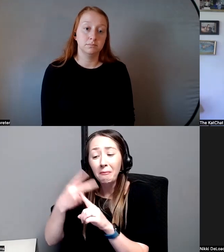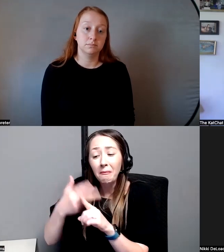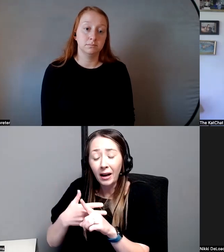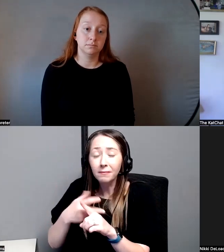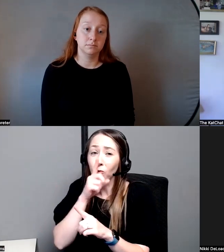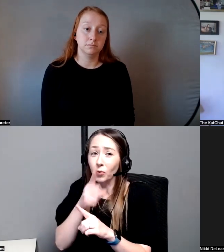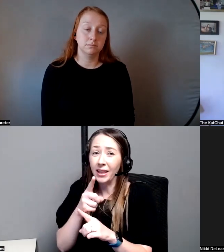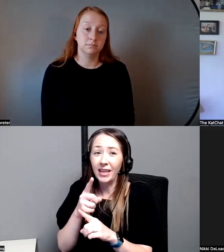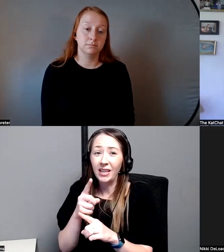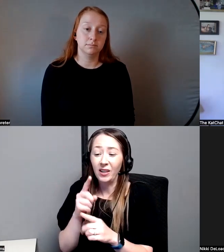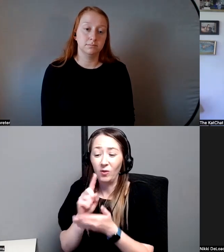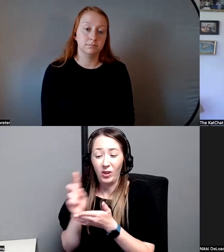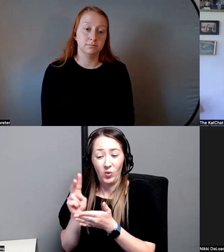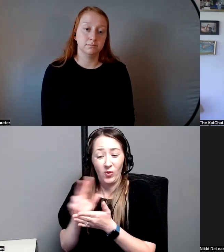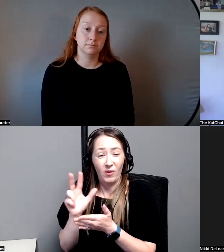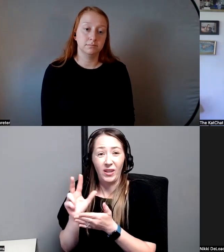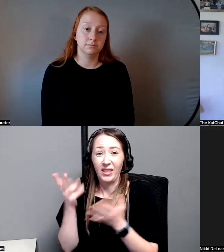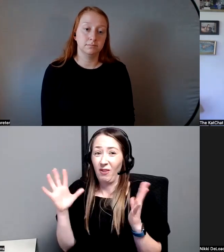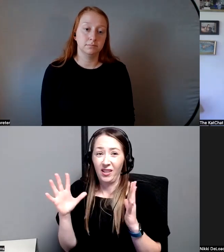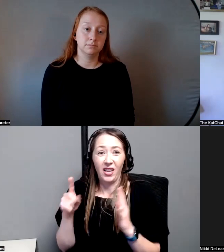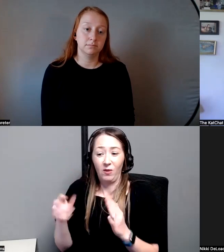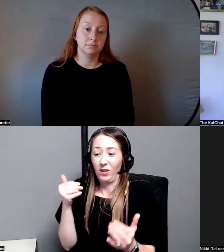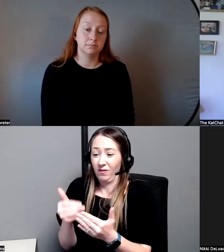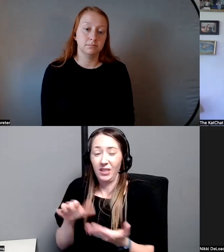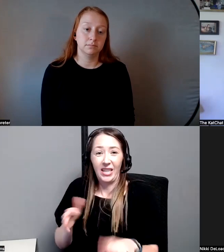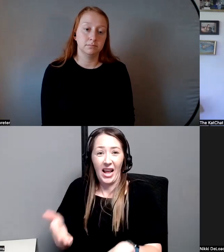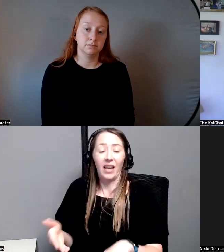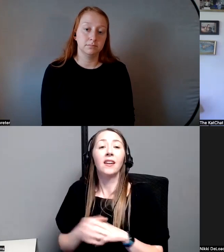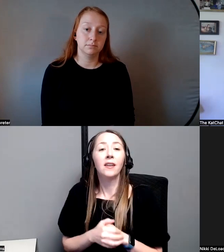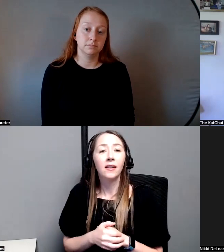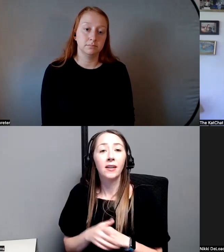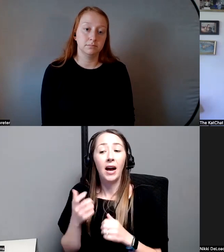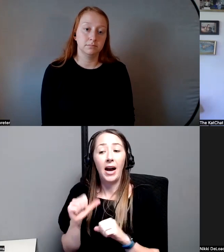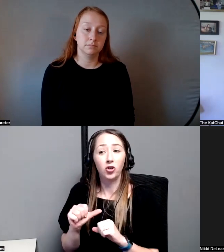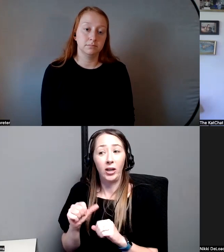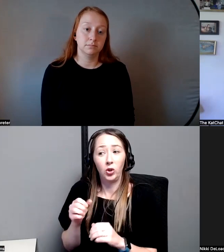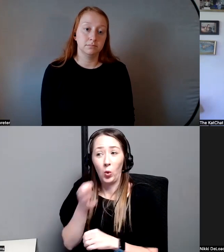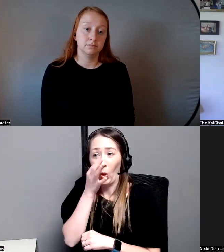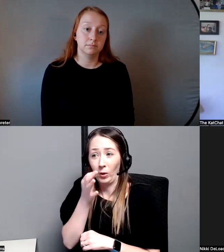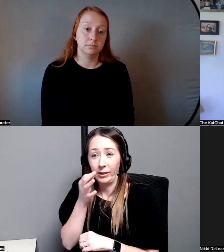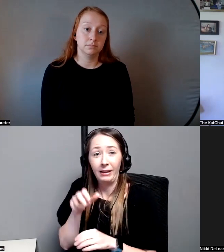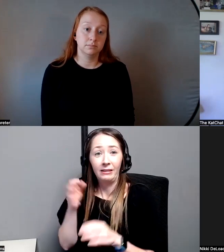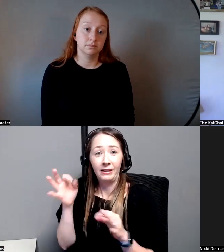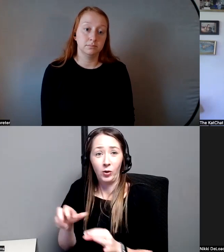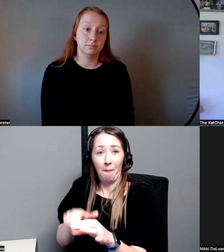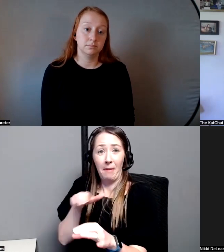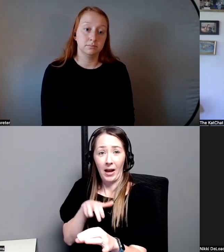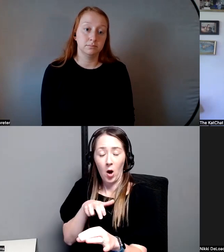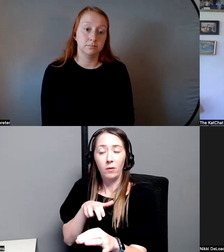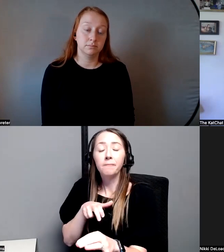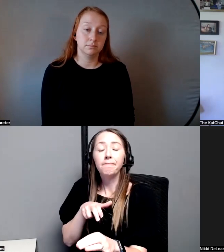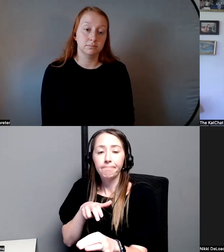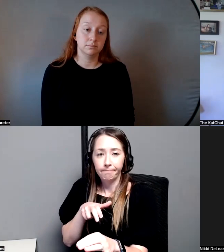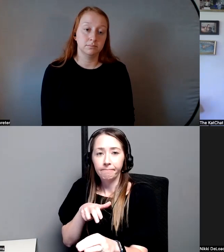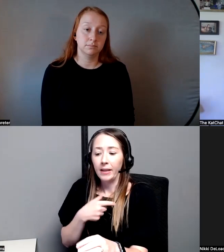life. And I almost tried to back out at one point in time, and